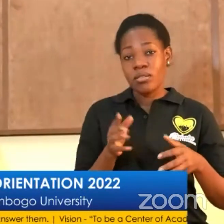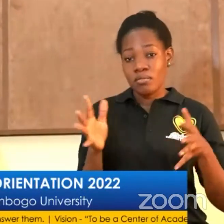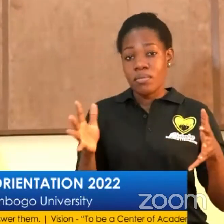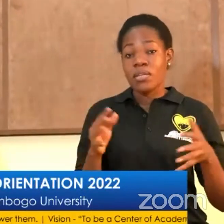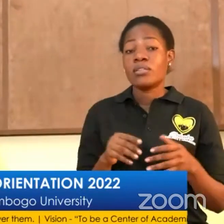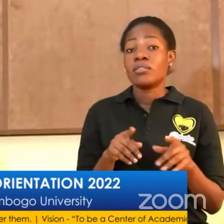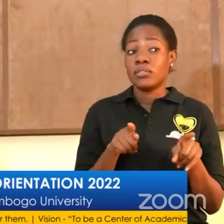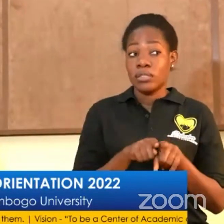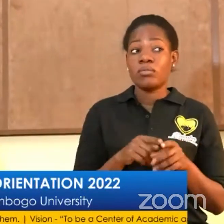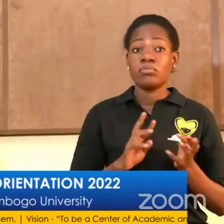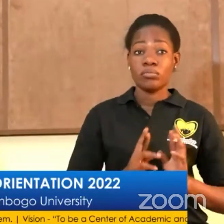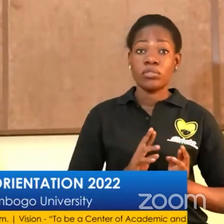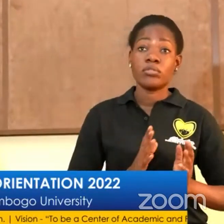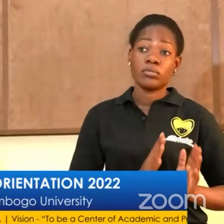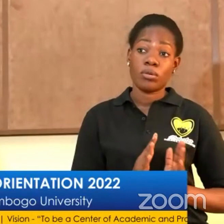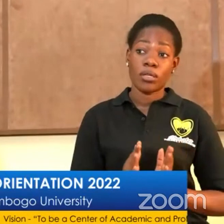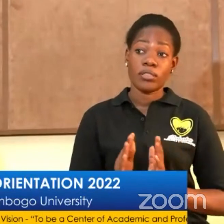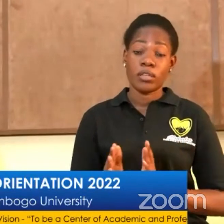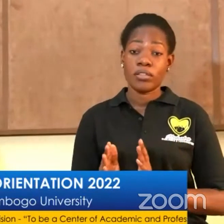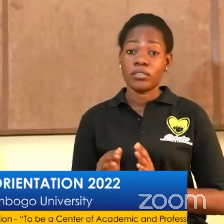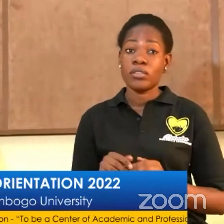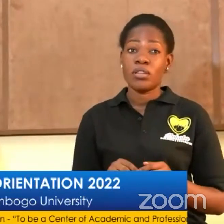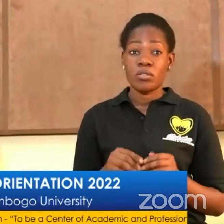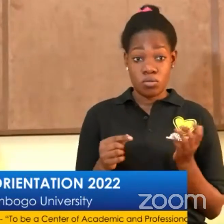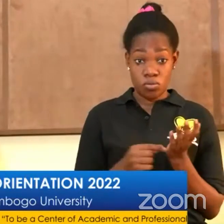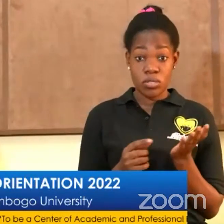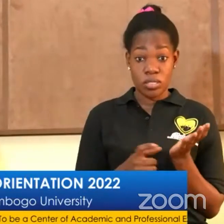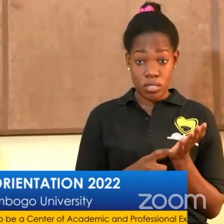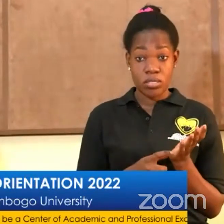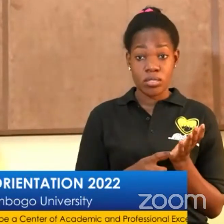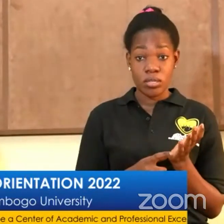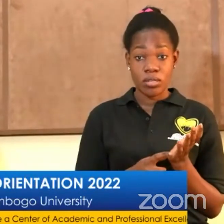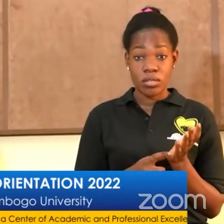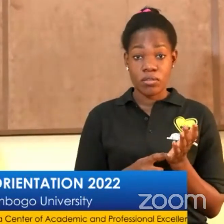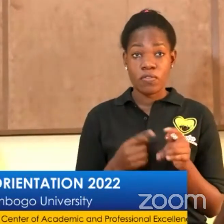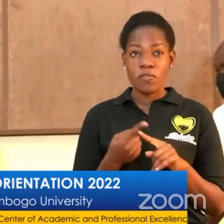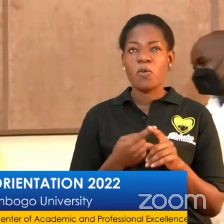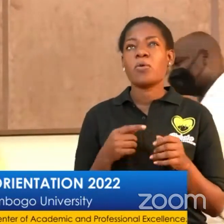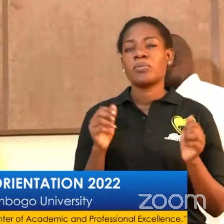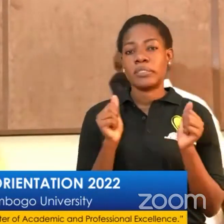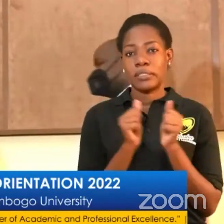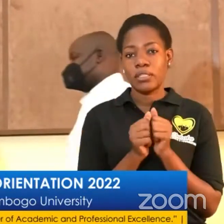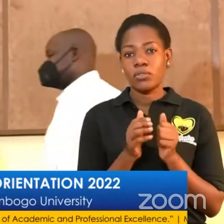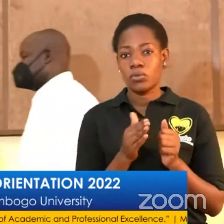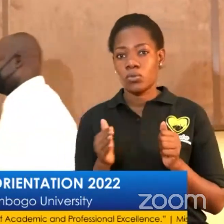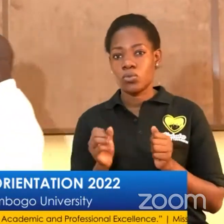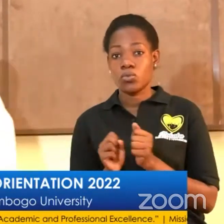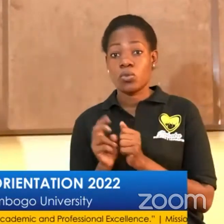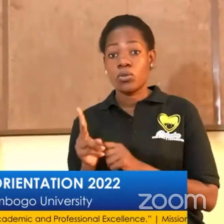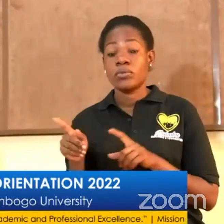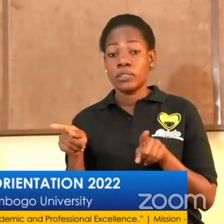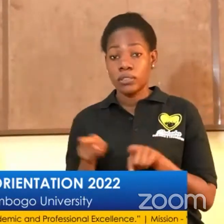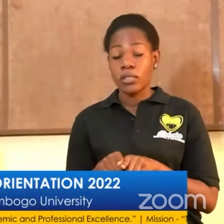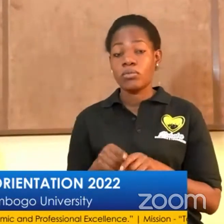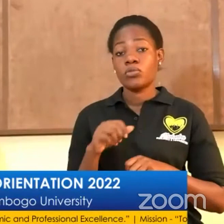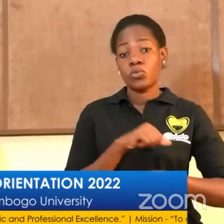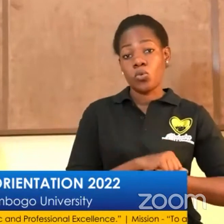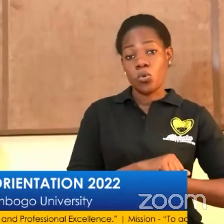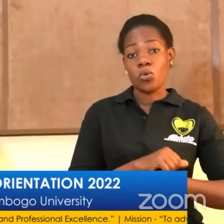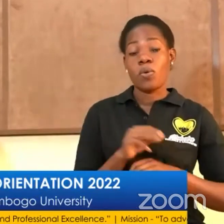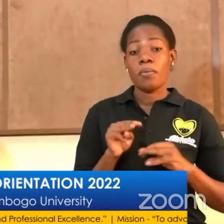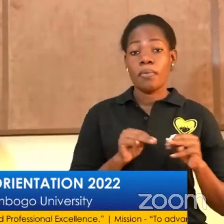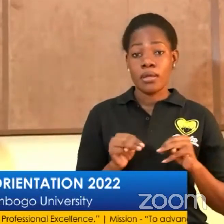organize for them on Tuesday now, from 10 to 12, still it will be School of Management